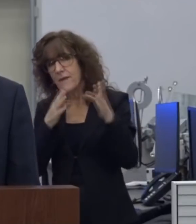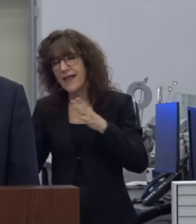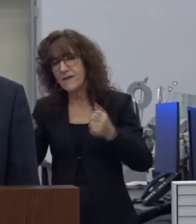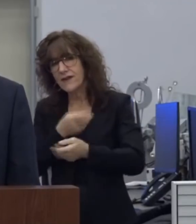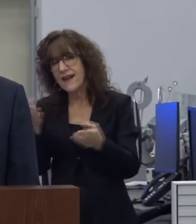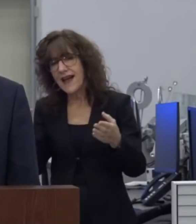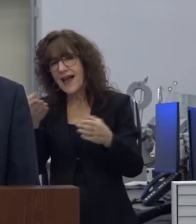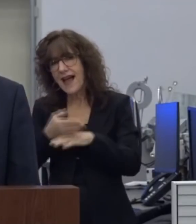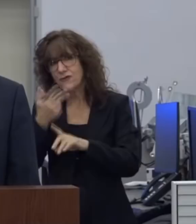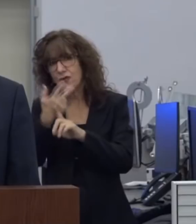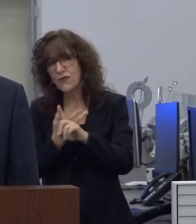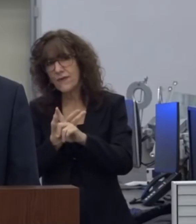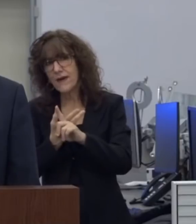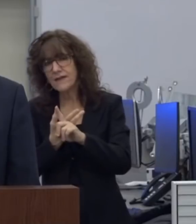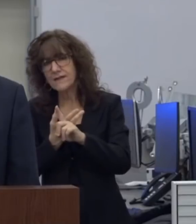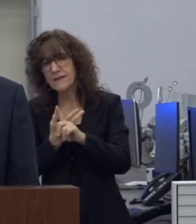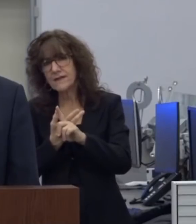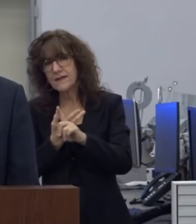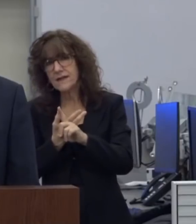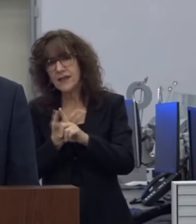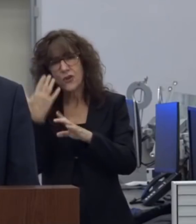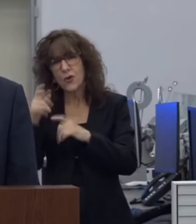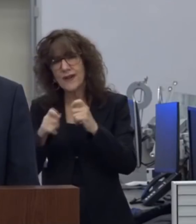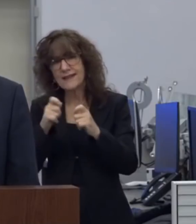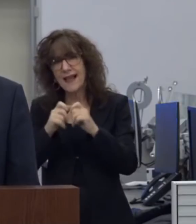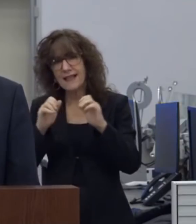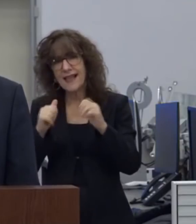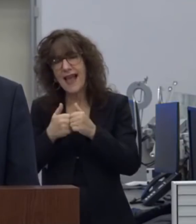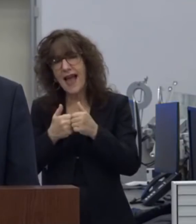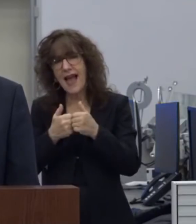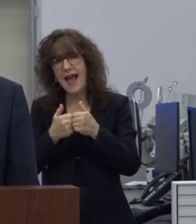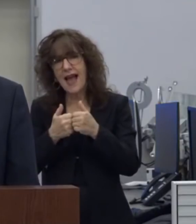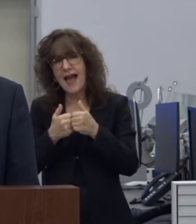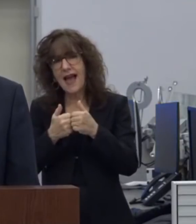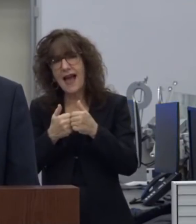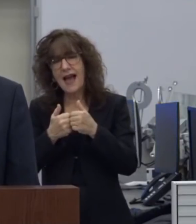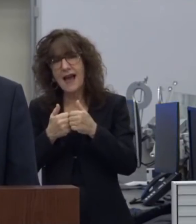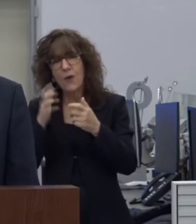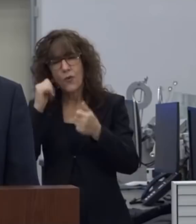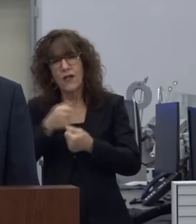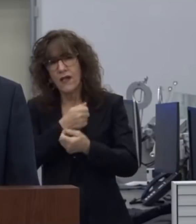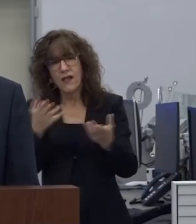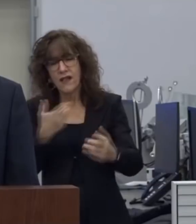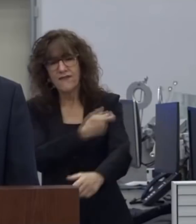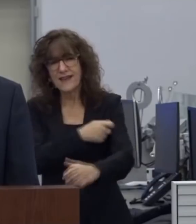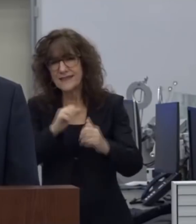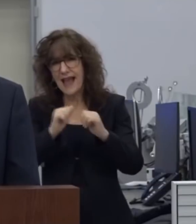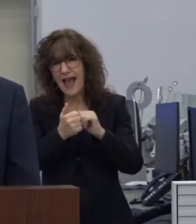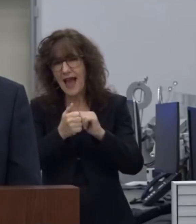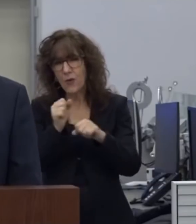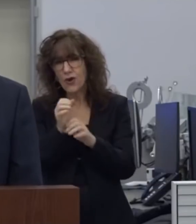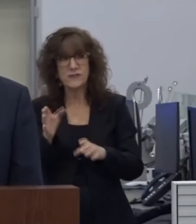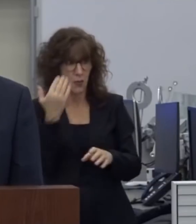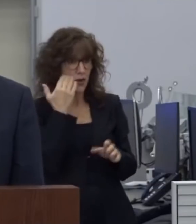the 3 months, but the 3-month part, you don't know exactly how you're going to be getting the vaccinations to the workers and to. Well, we